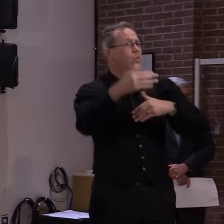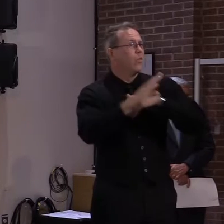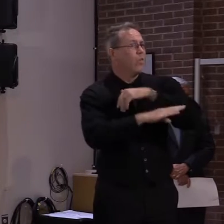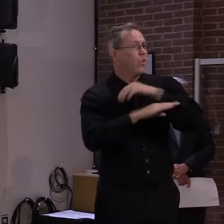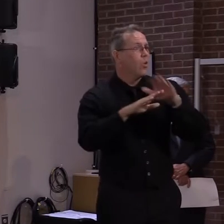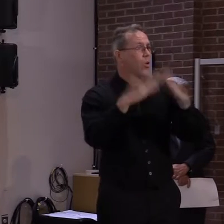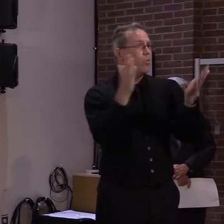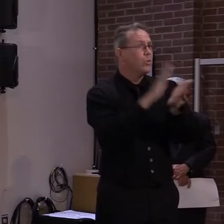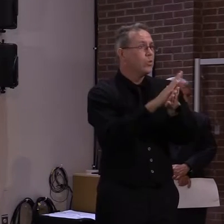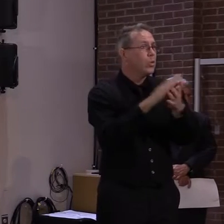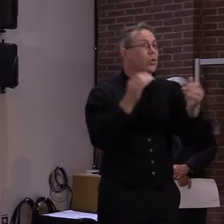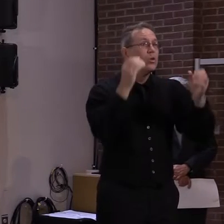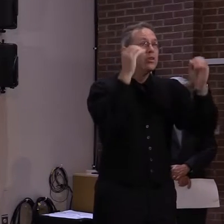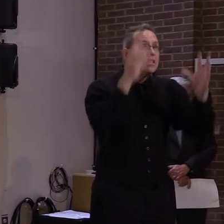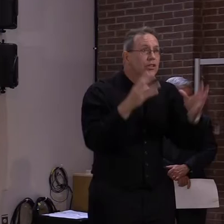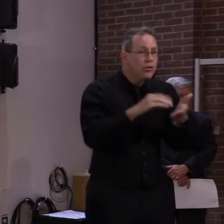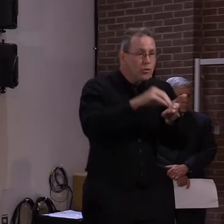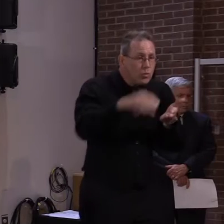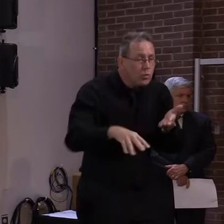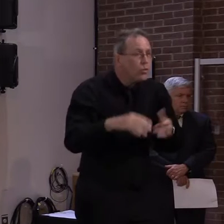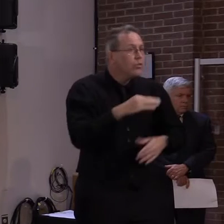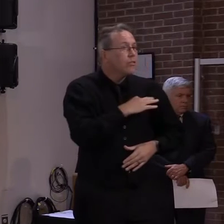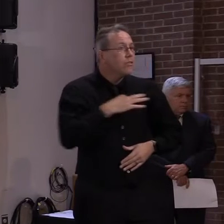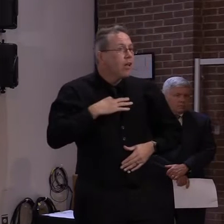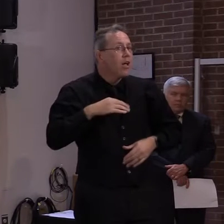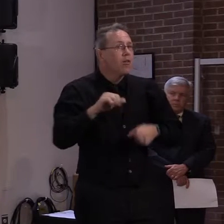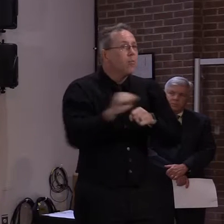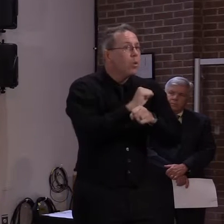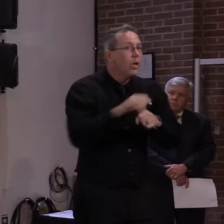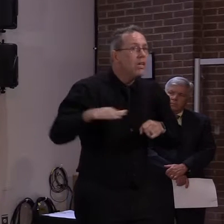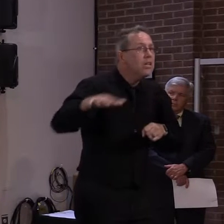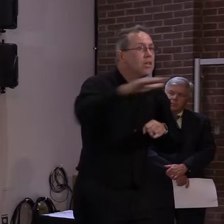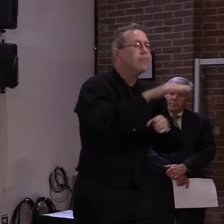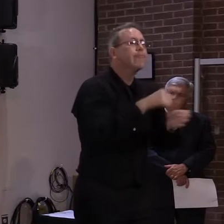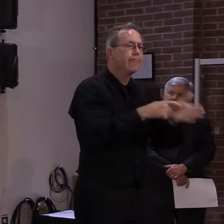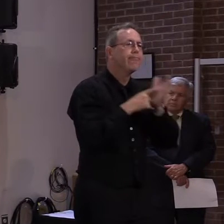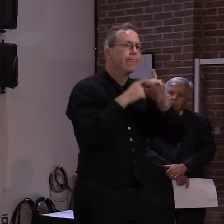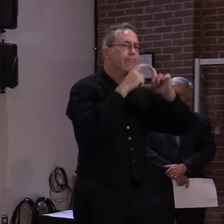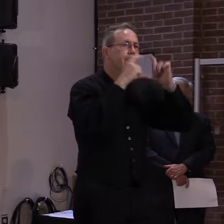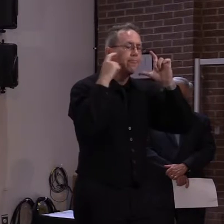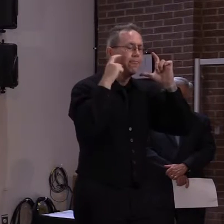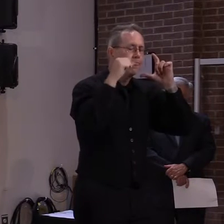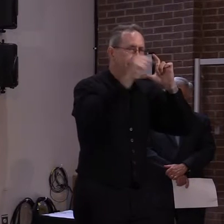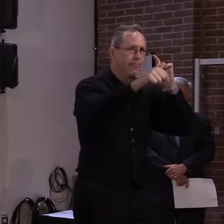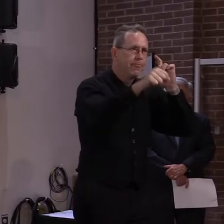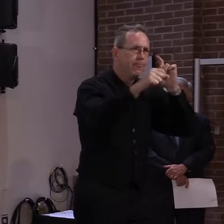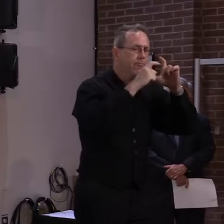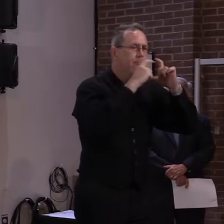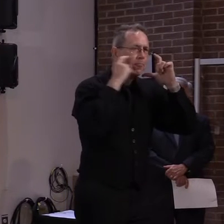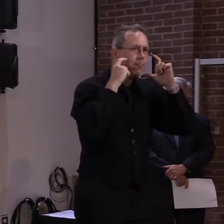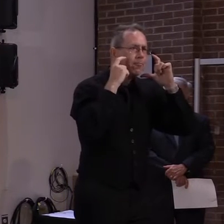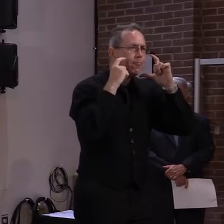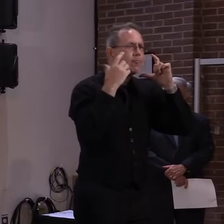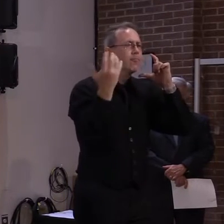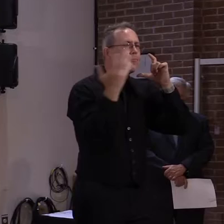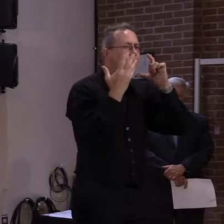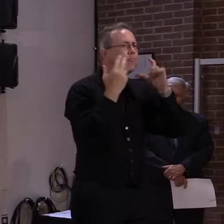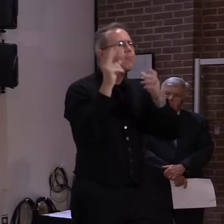teachers, and all school employees to wear masks for the first 2 to 3 weeks of